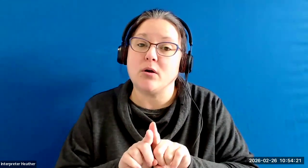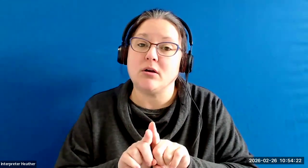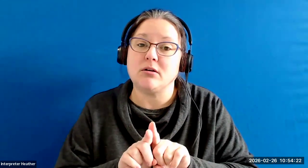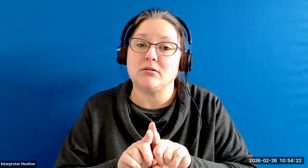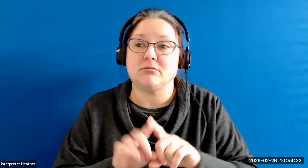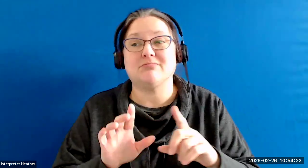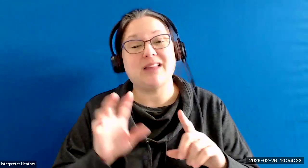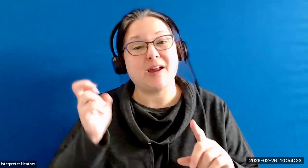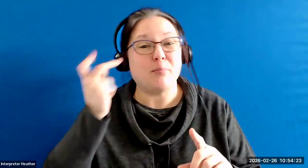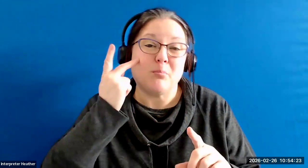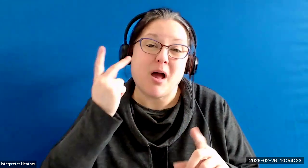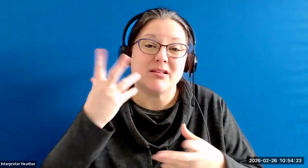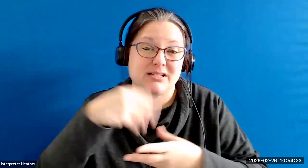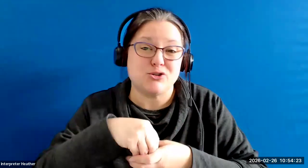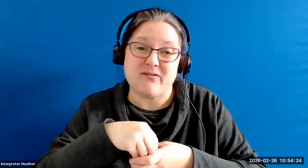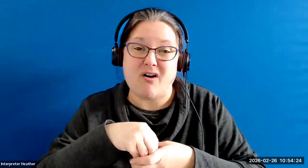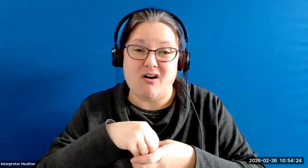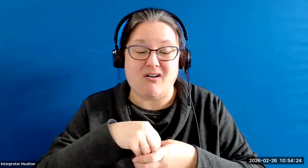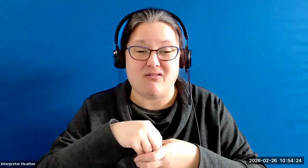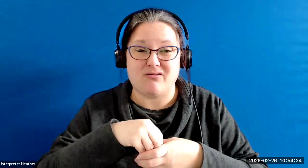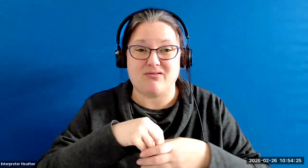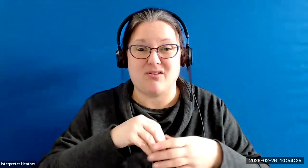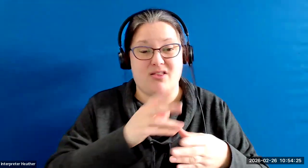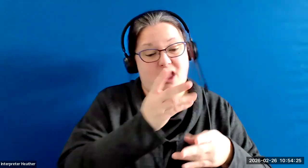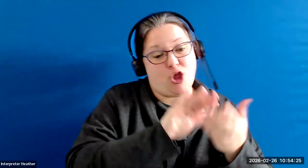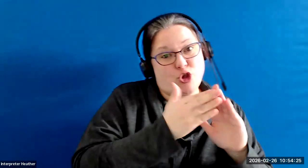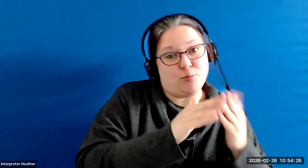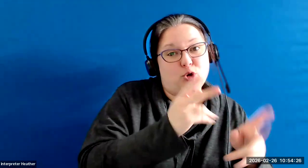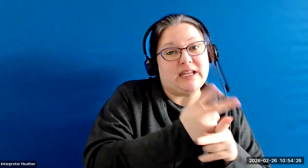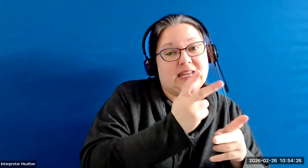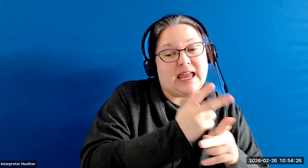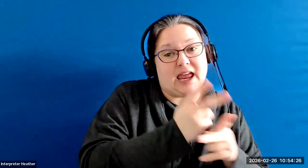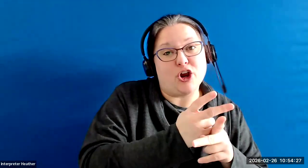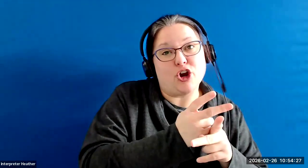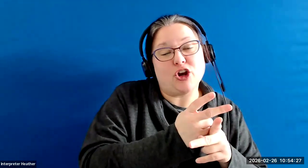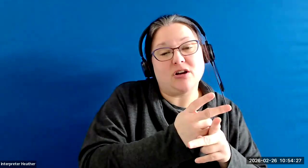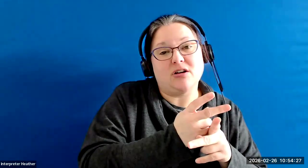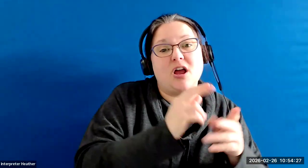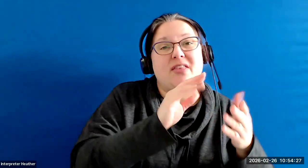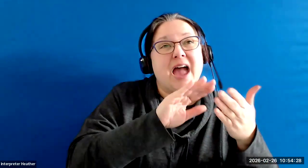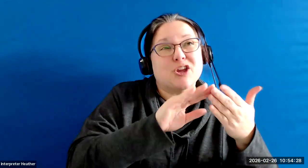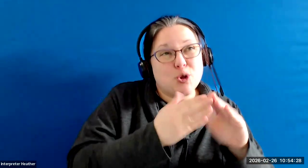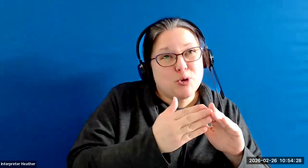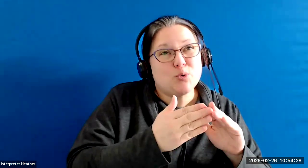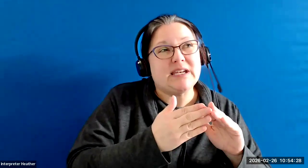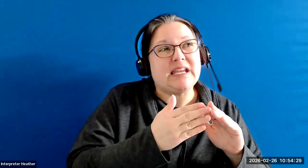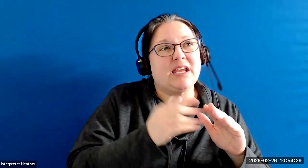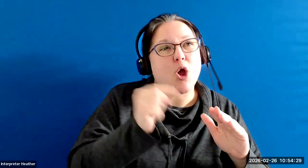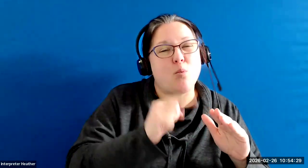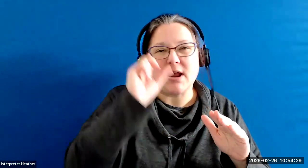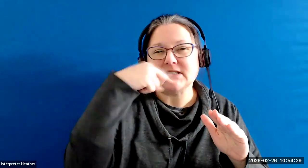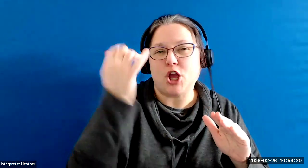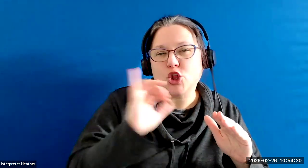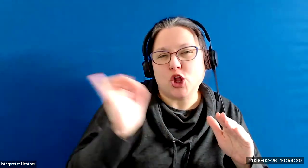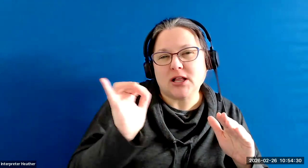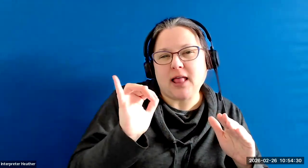a politic, like communities of care. What does that look like when it comes to